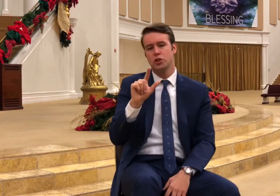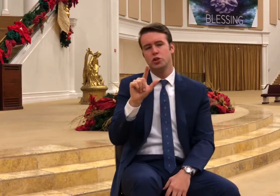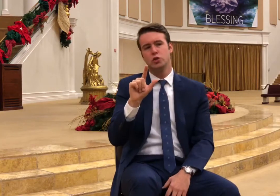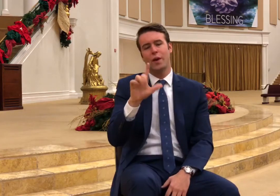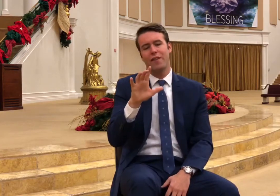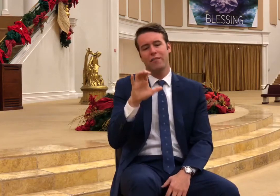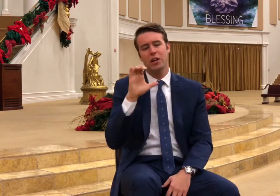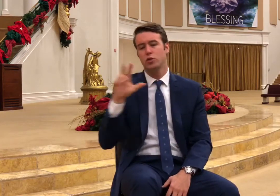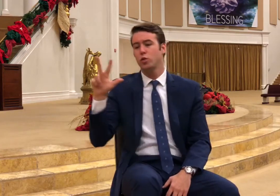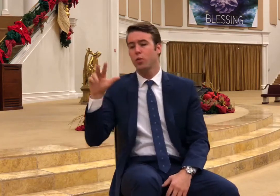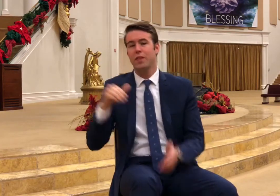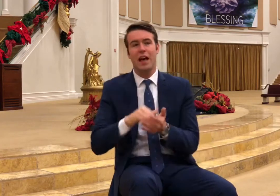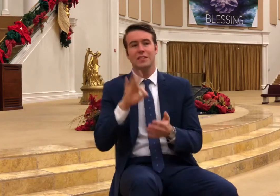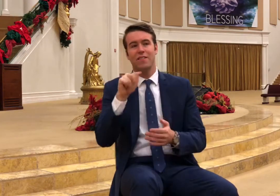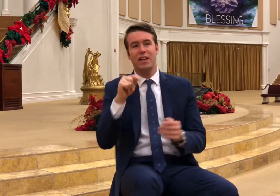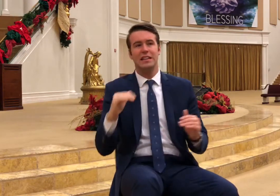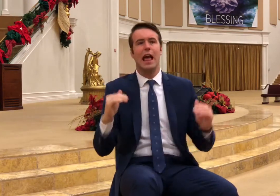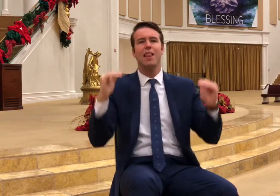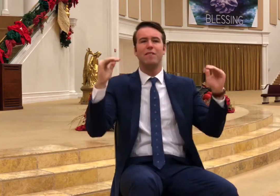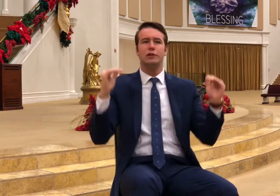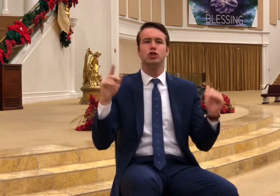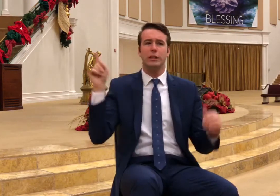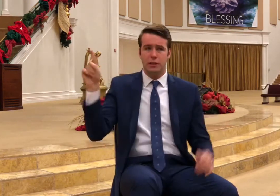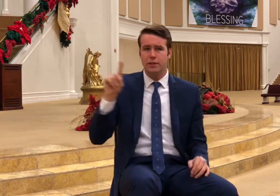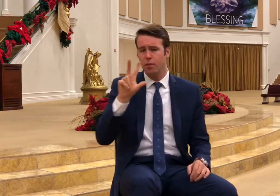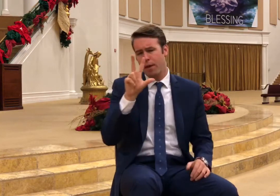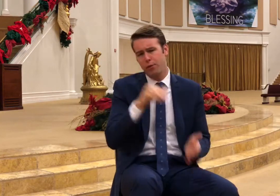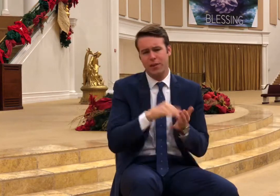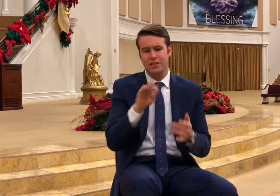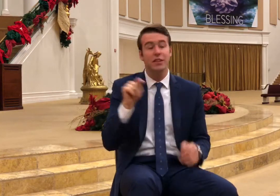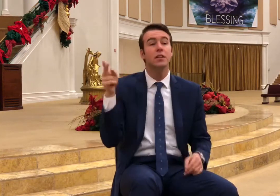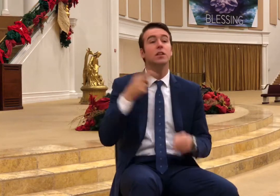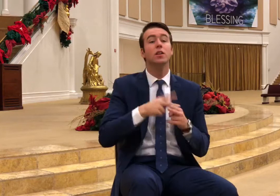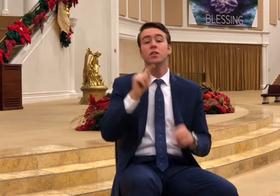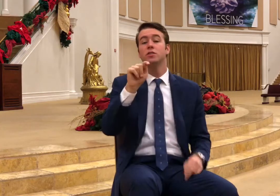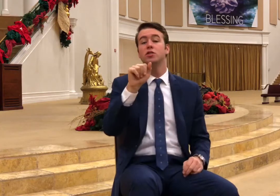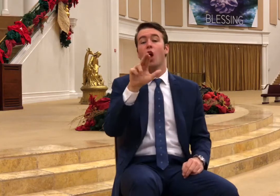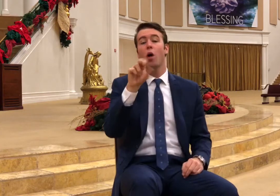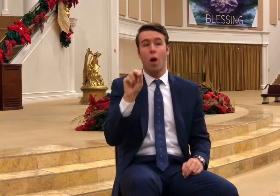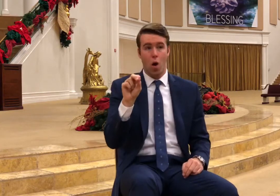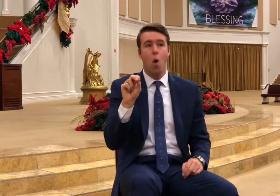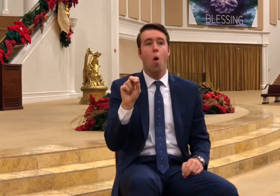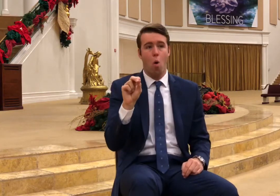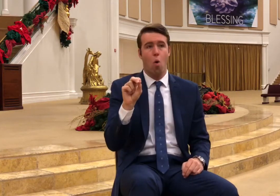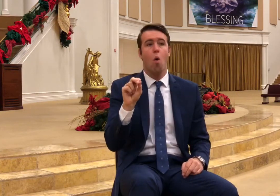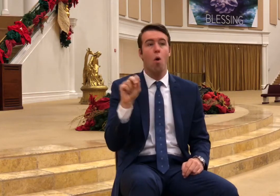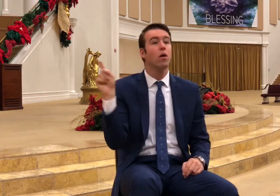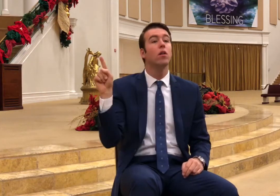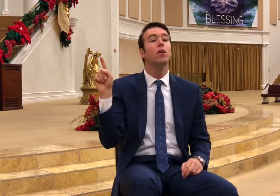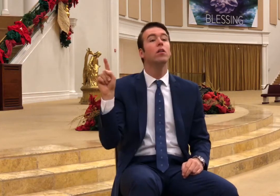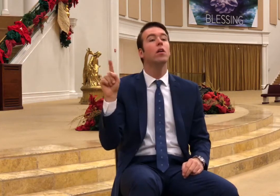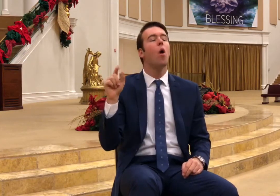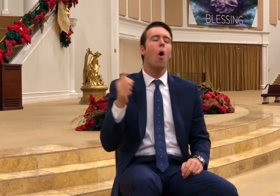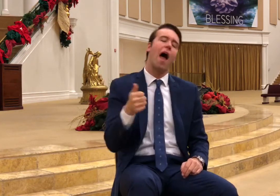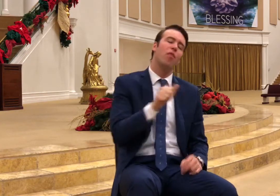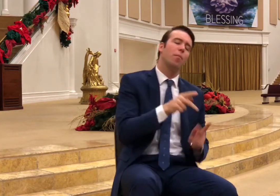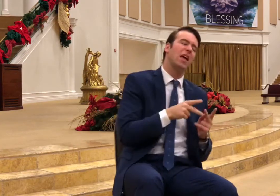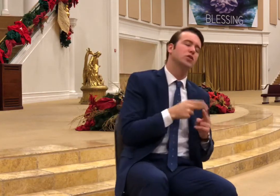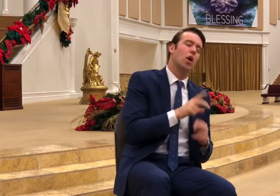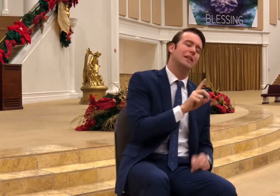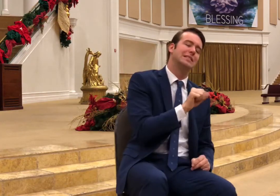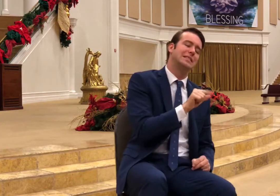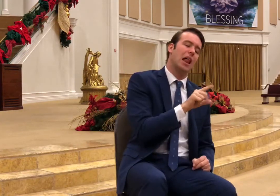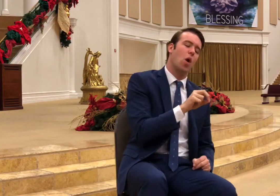to 3,000 feet in elevation. That is called Taro. In other places, it's called Dalo,